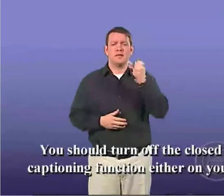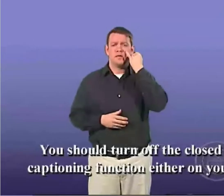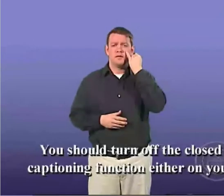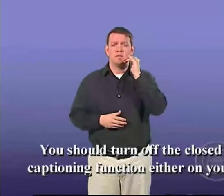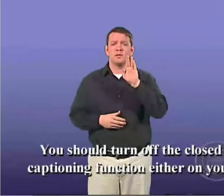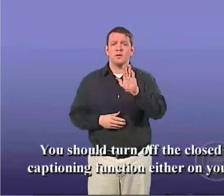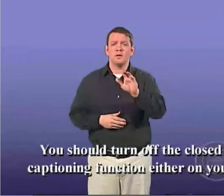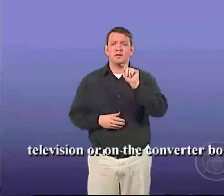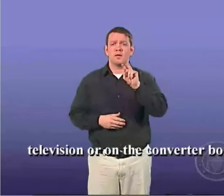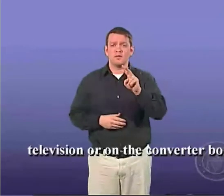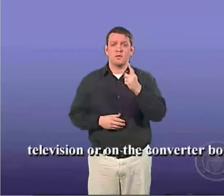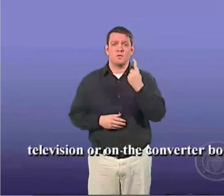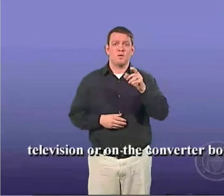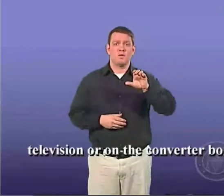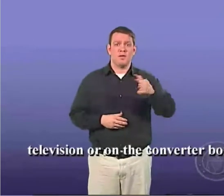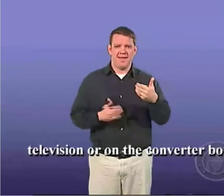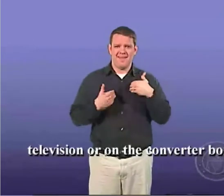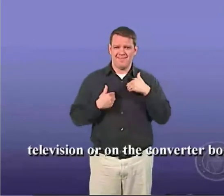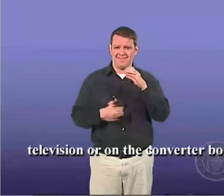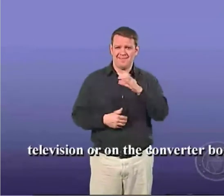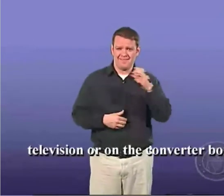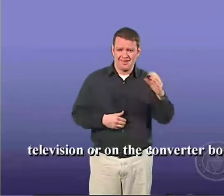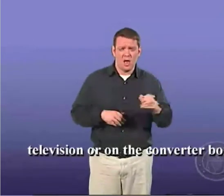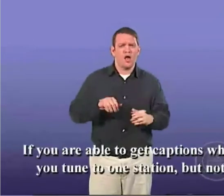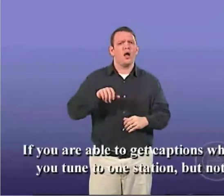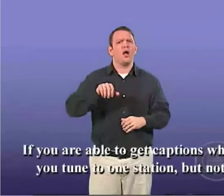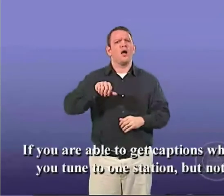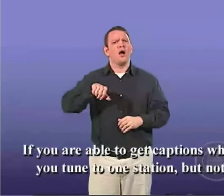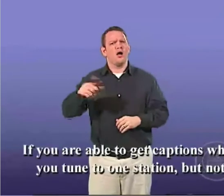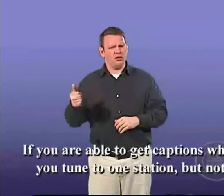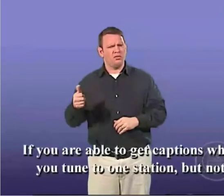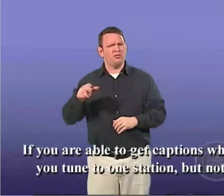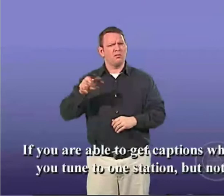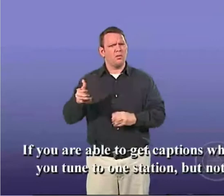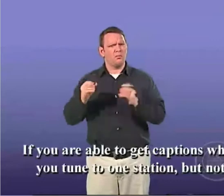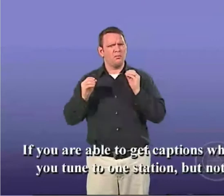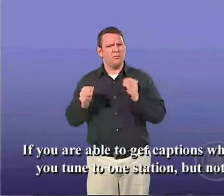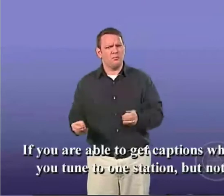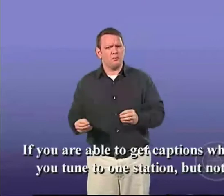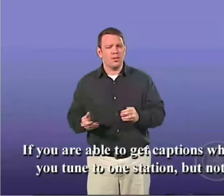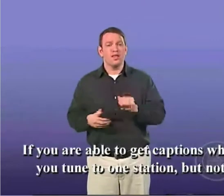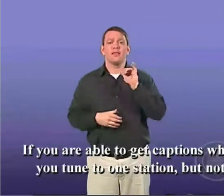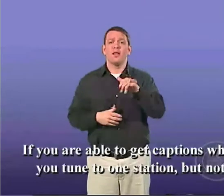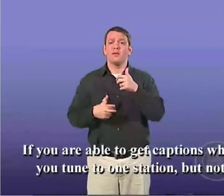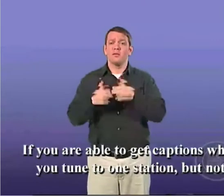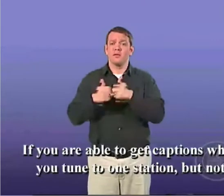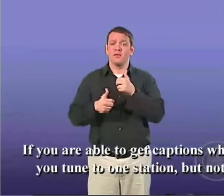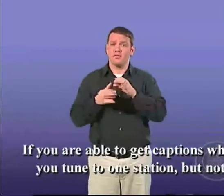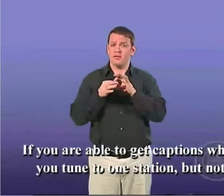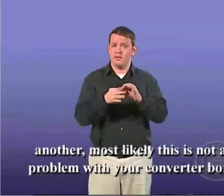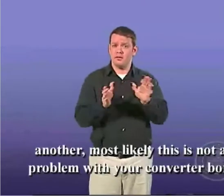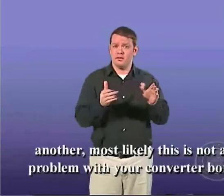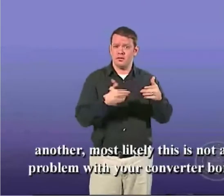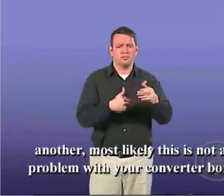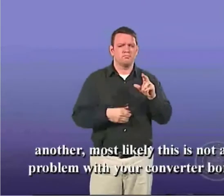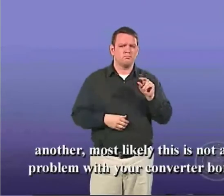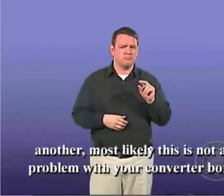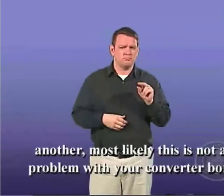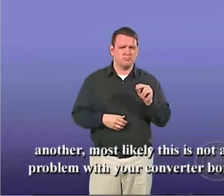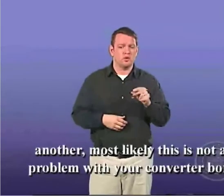either on your television or on the converter box. If you are able to get captions when you tune to one station but not another, most likely this